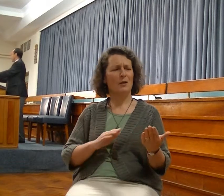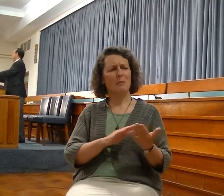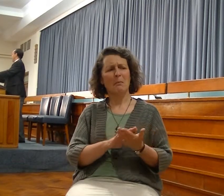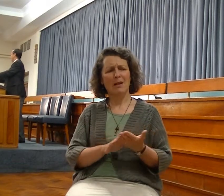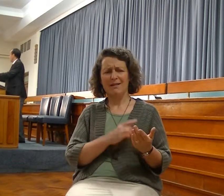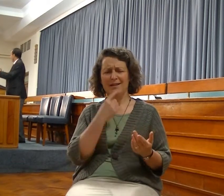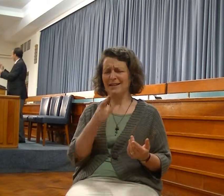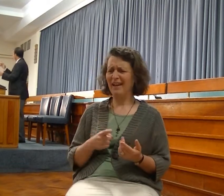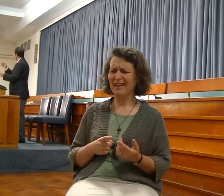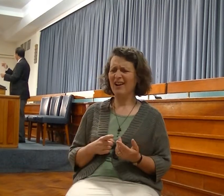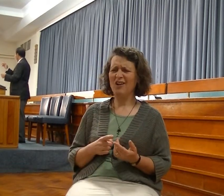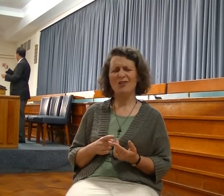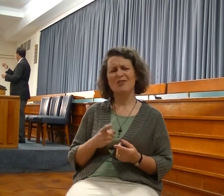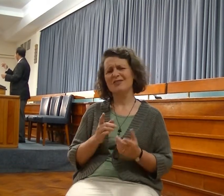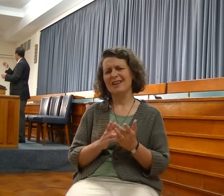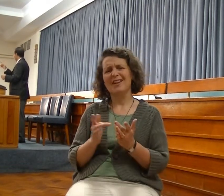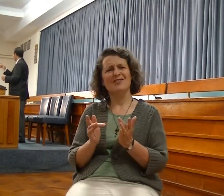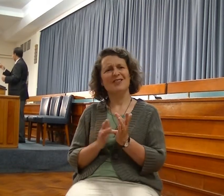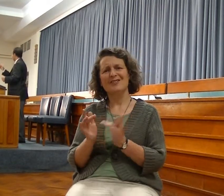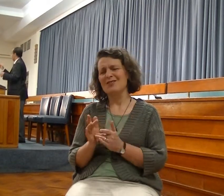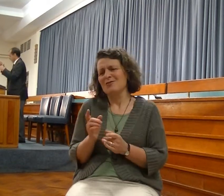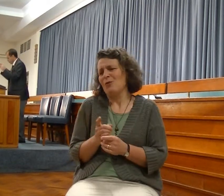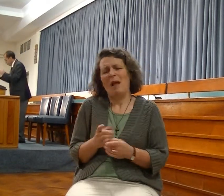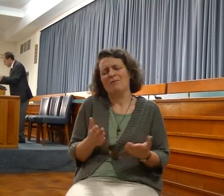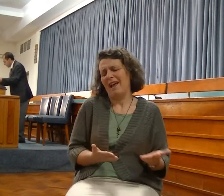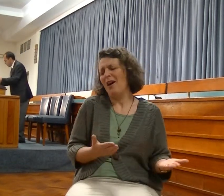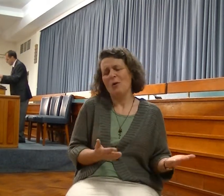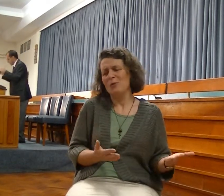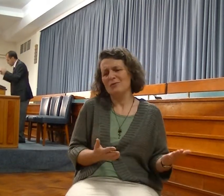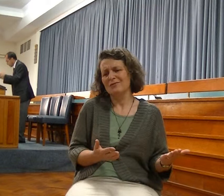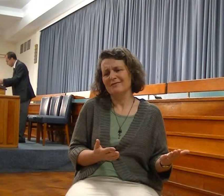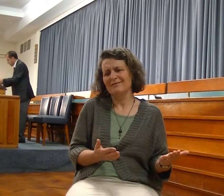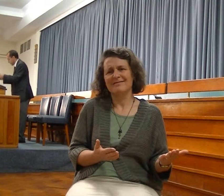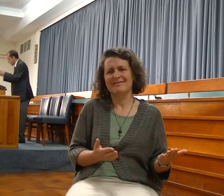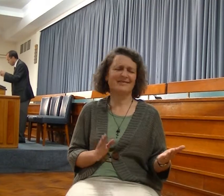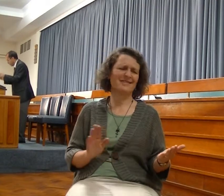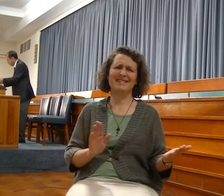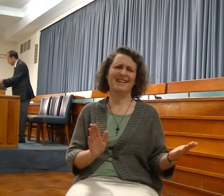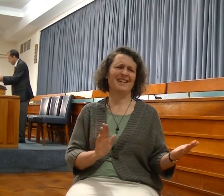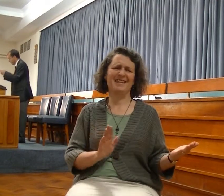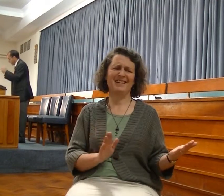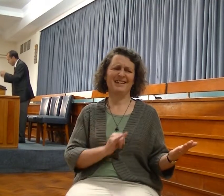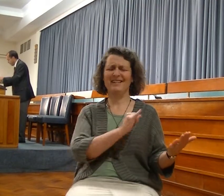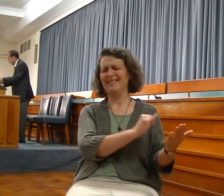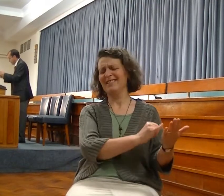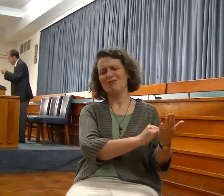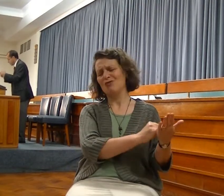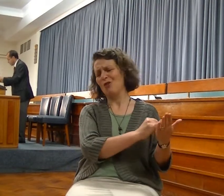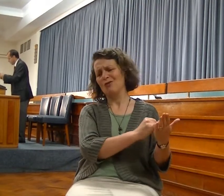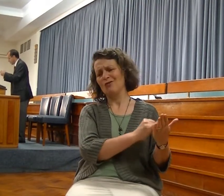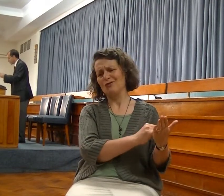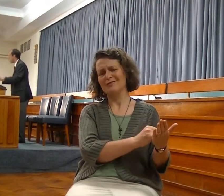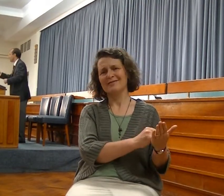now, and comma. But the comma comes, verily as it is in our AV